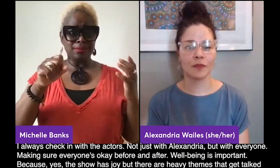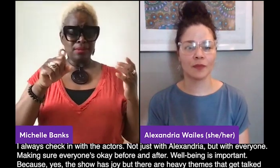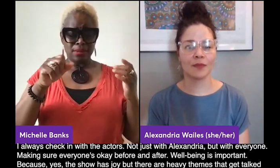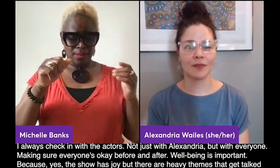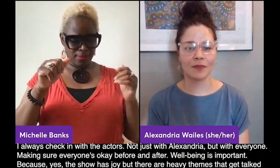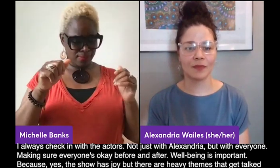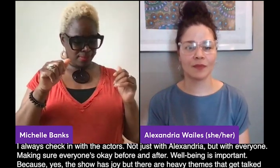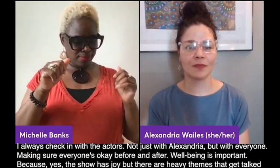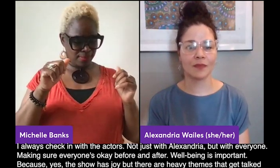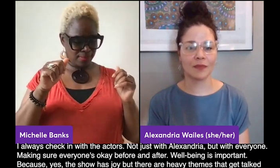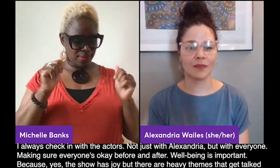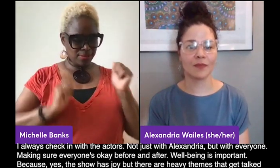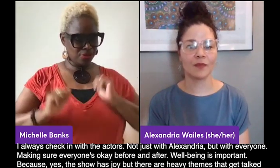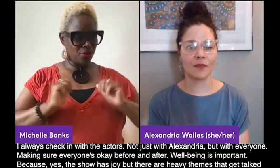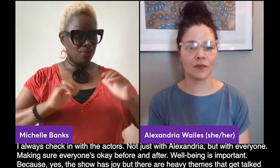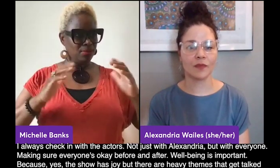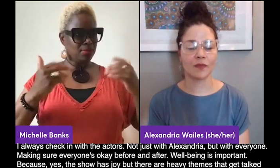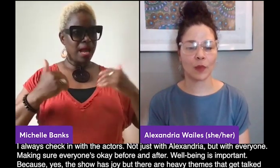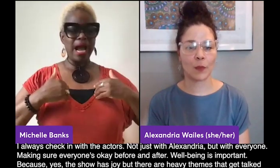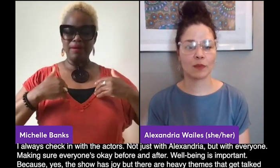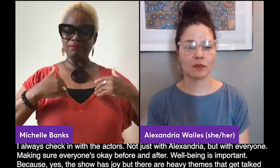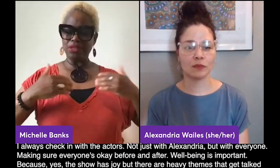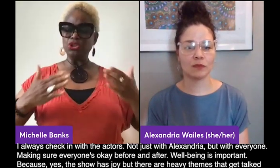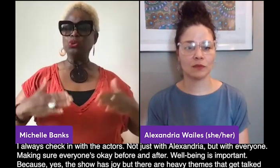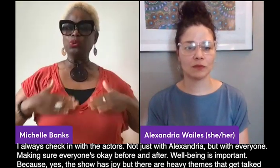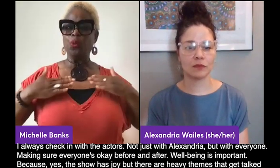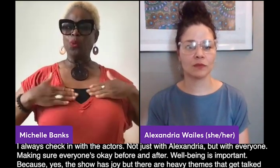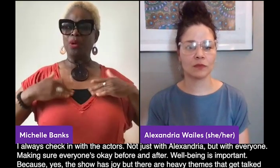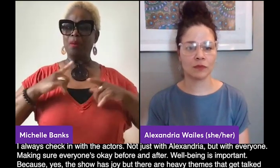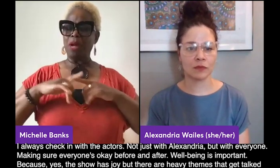Because, yes, the show has joy,